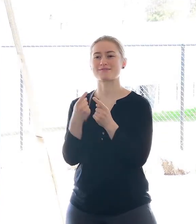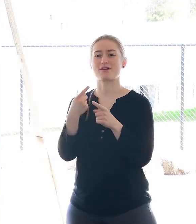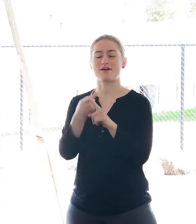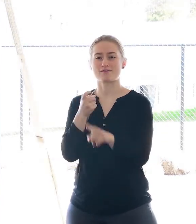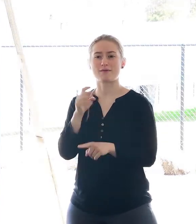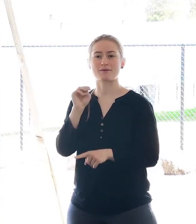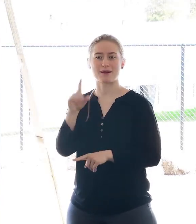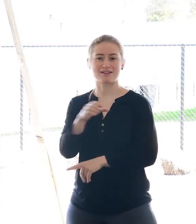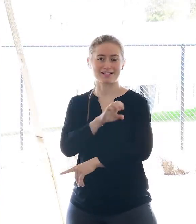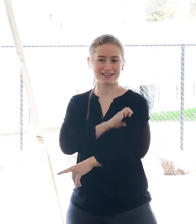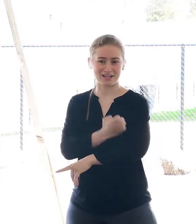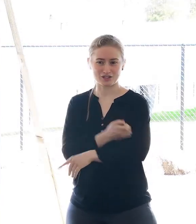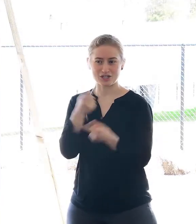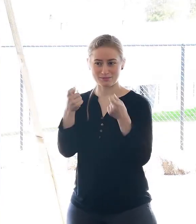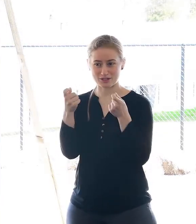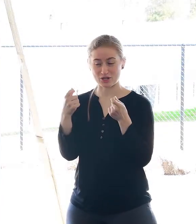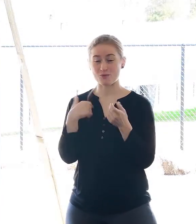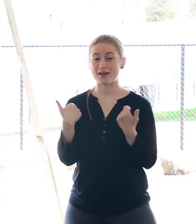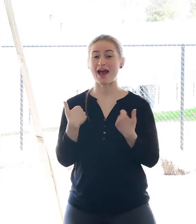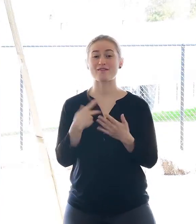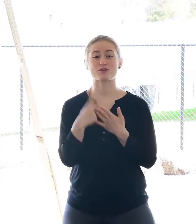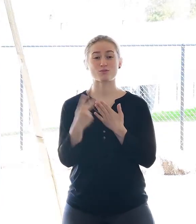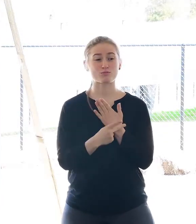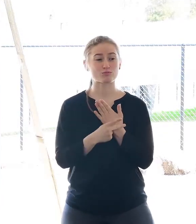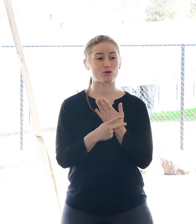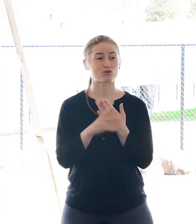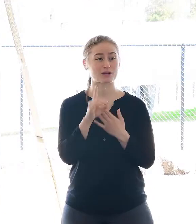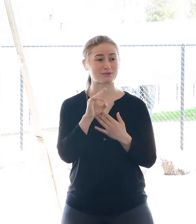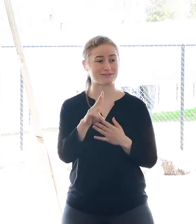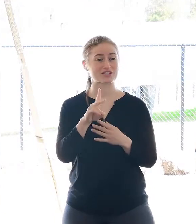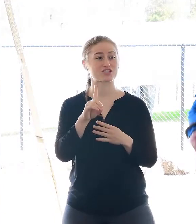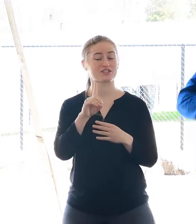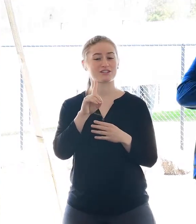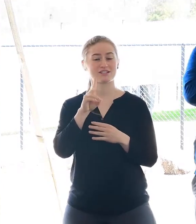all this happen. We have the Program Division Director, Eric Kaufman.